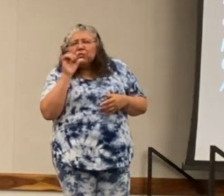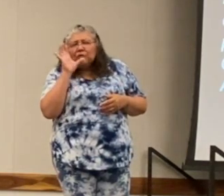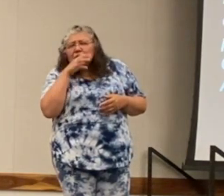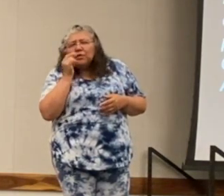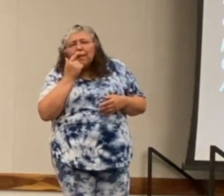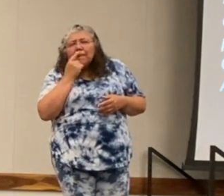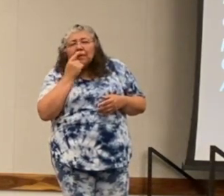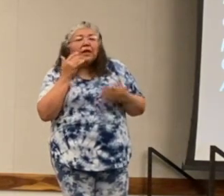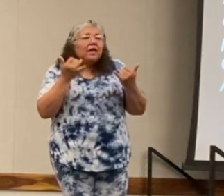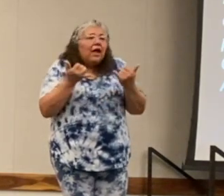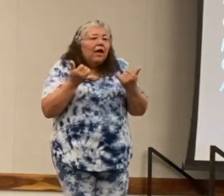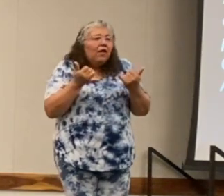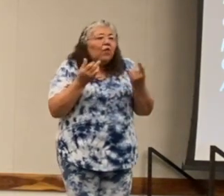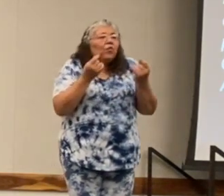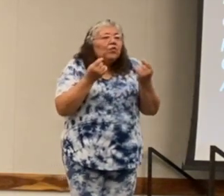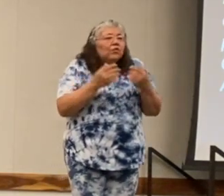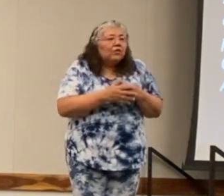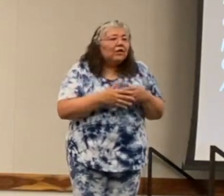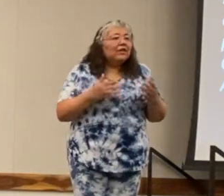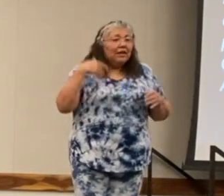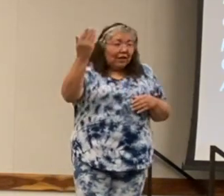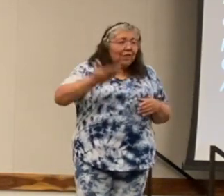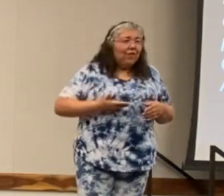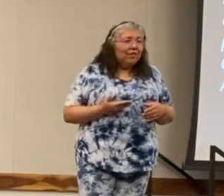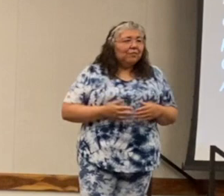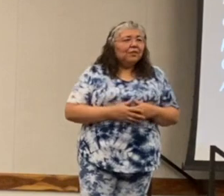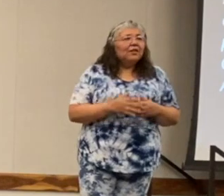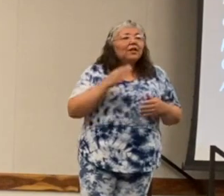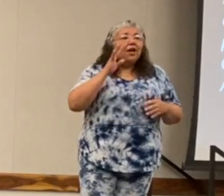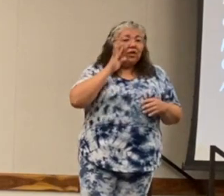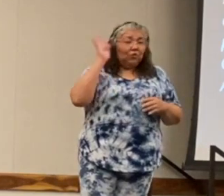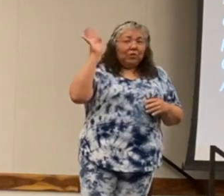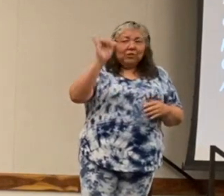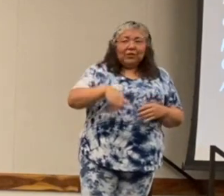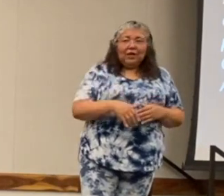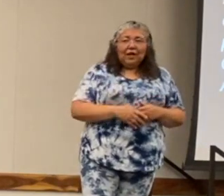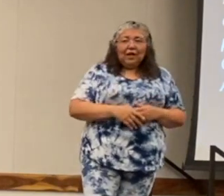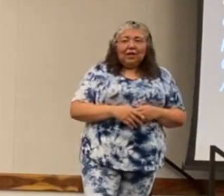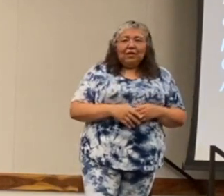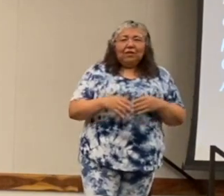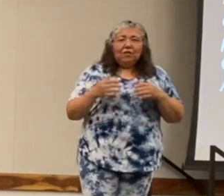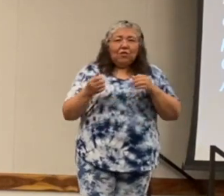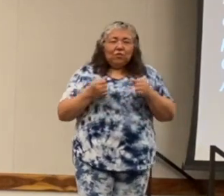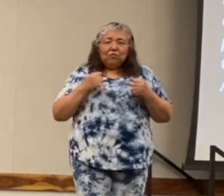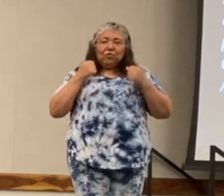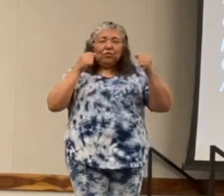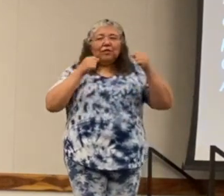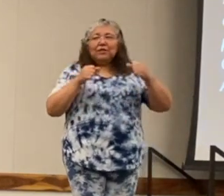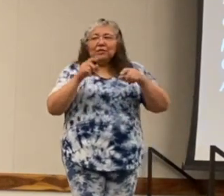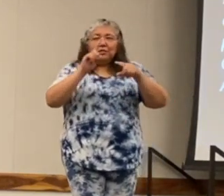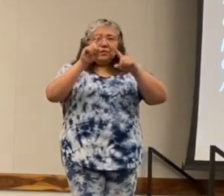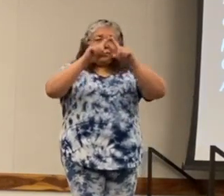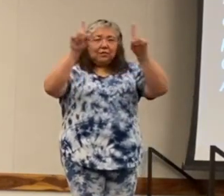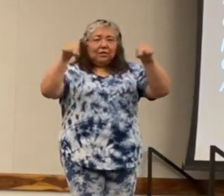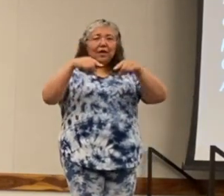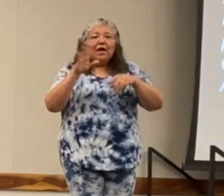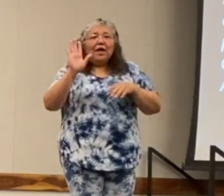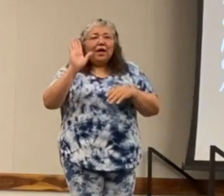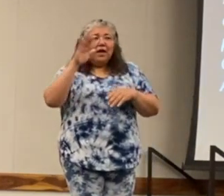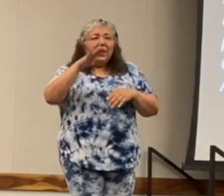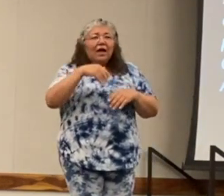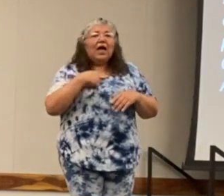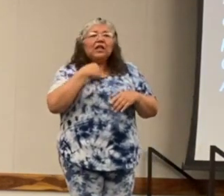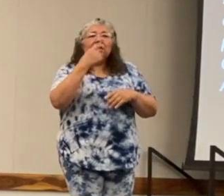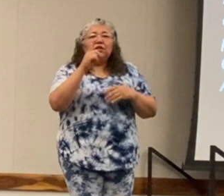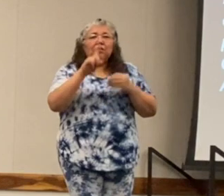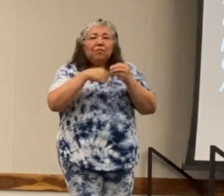Right? What would you do, right? But he invites him in. Can you imagine that? Pulling up next to someone, and someone told the sign, says, hey, I'll tell you all